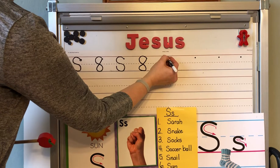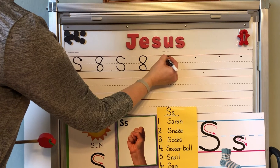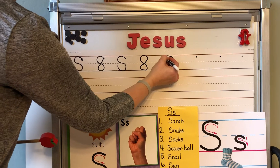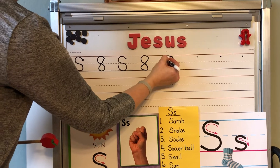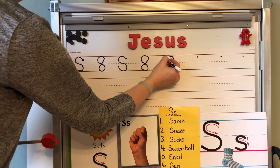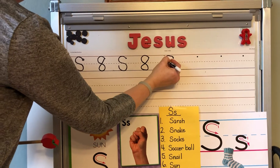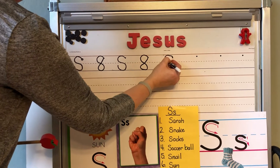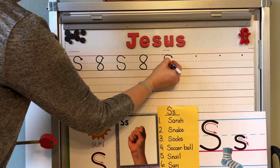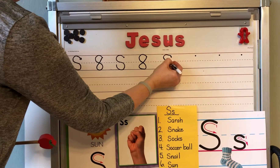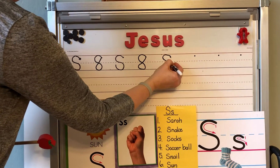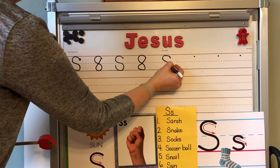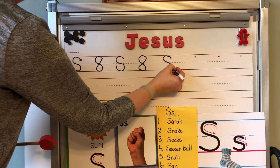S.